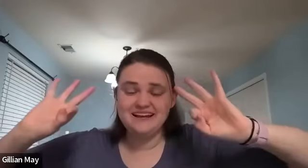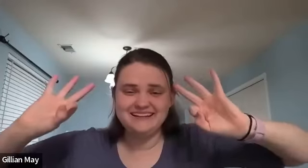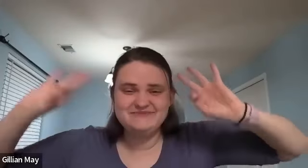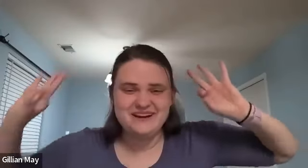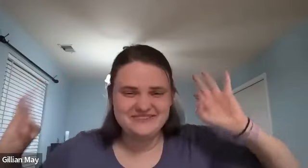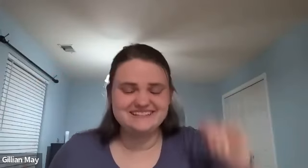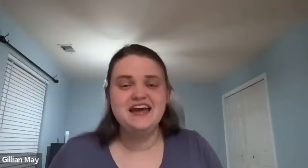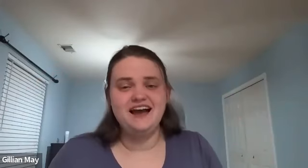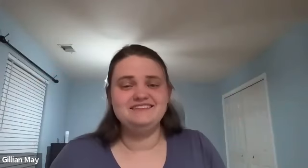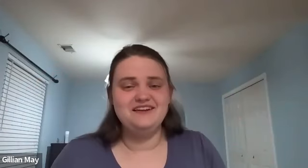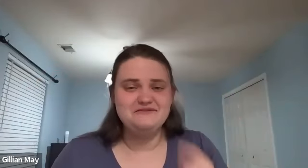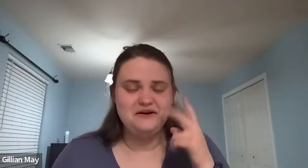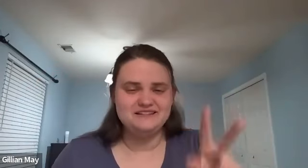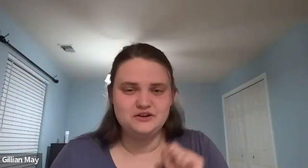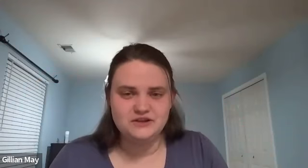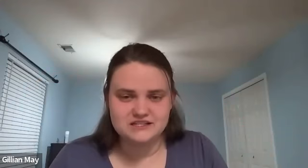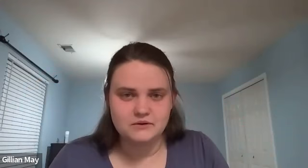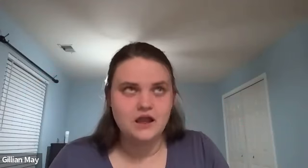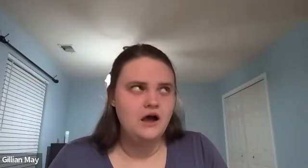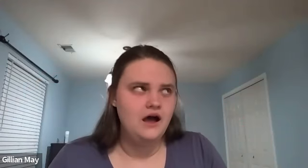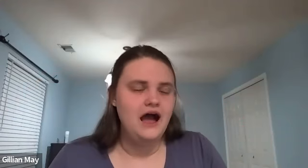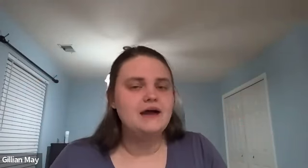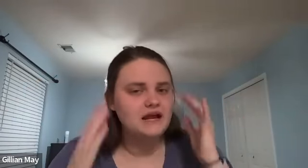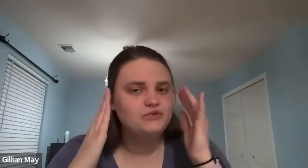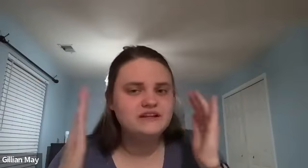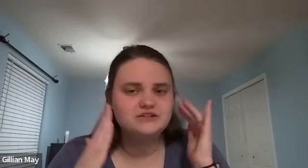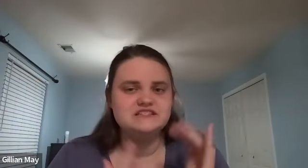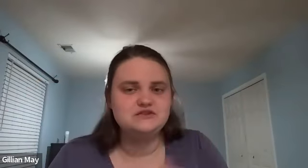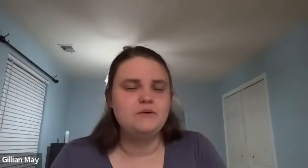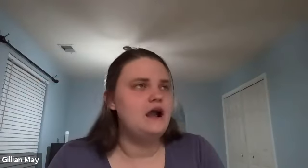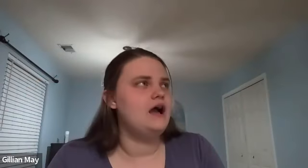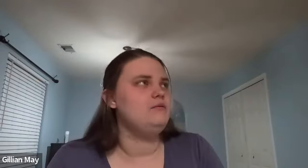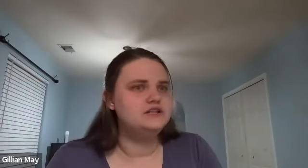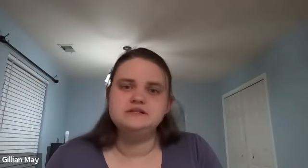Perfect. I love how I saw you guys going. I really could see you going, I wish we